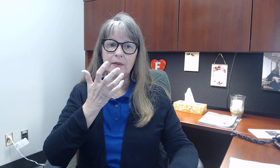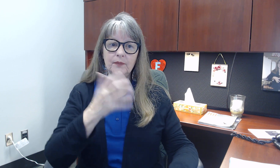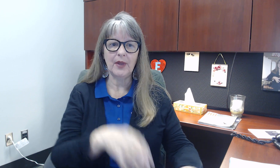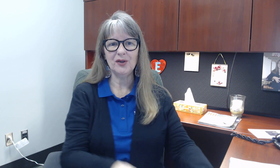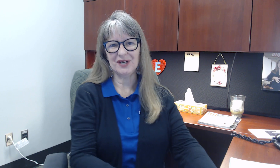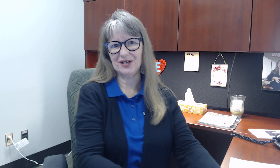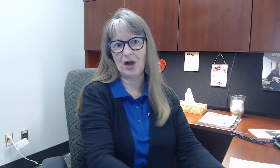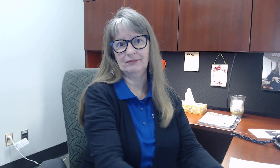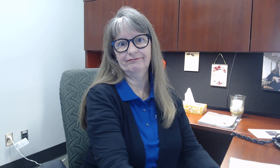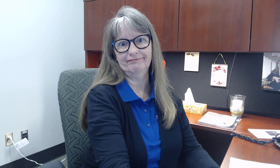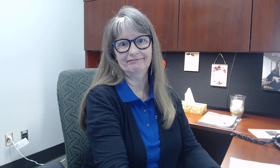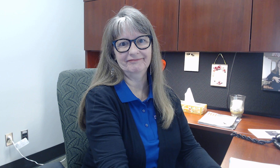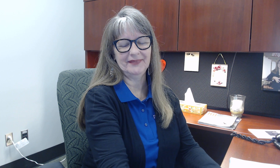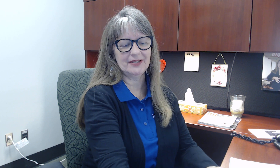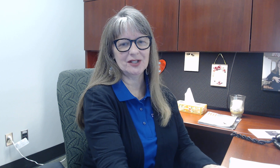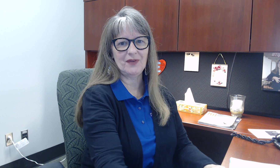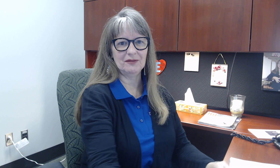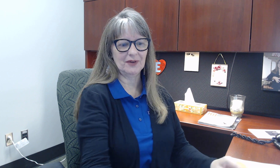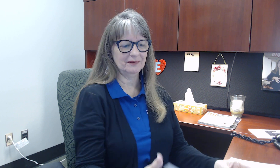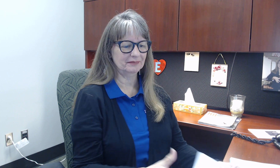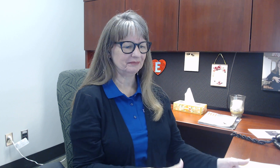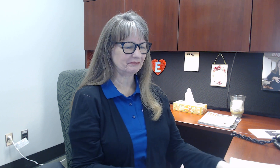I use that a lot. Because that's fun, right?